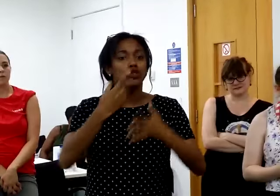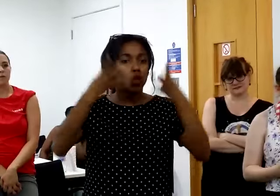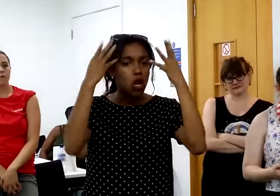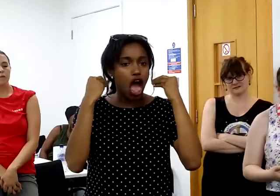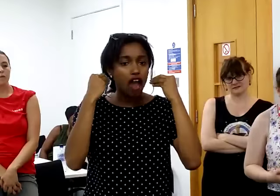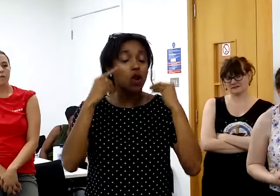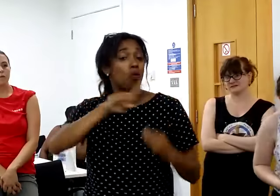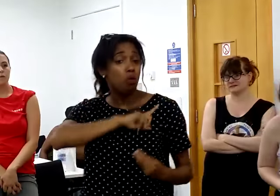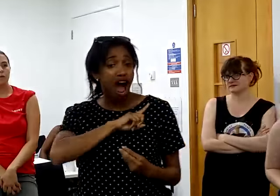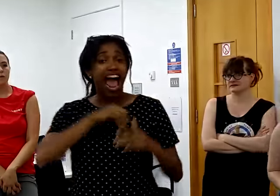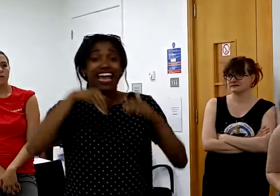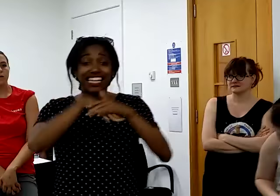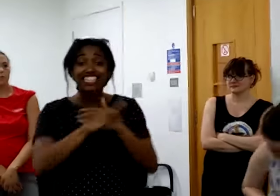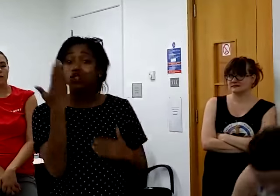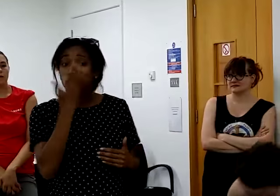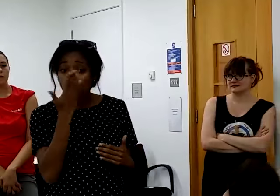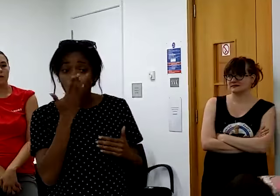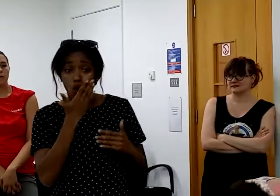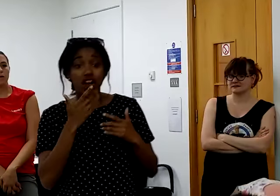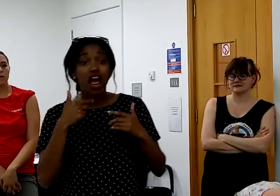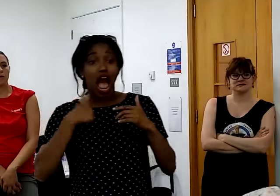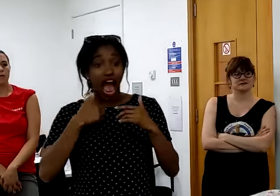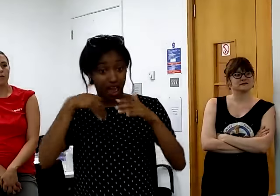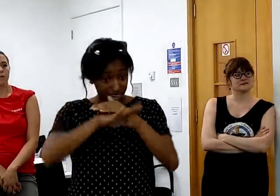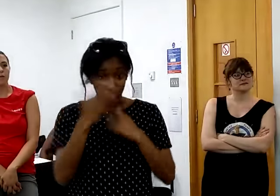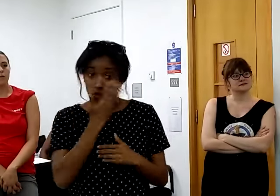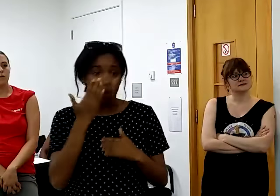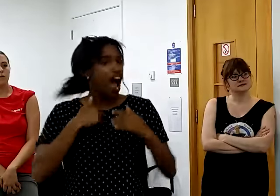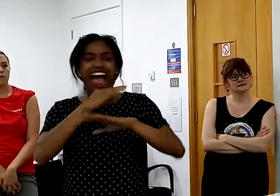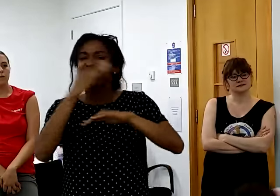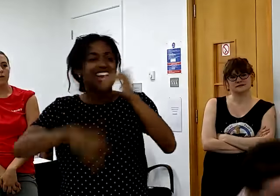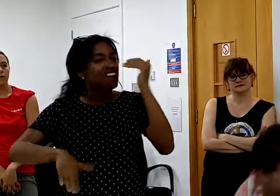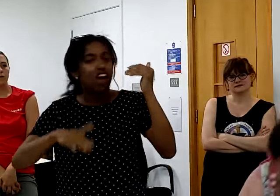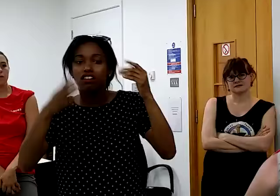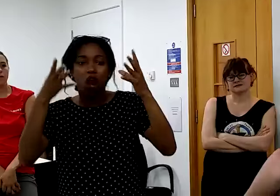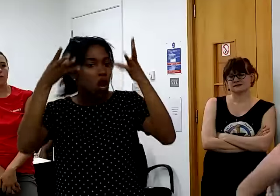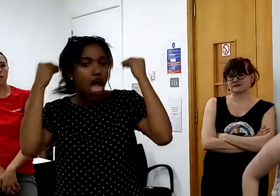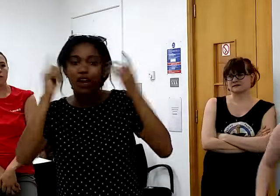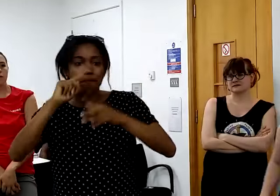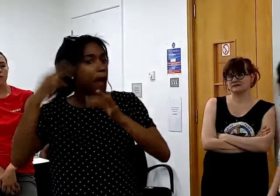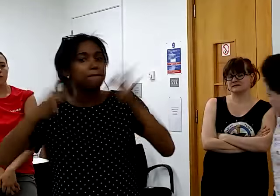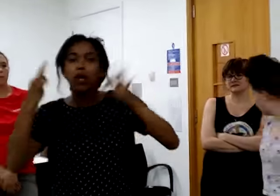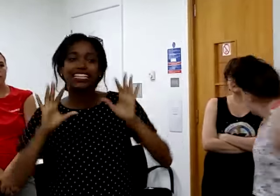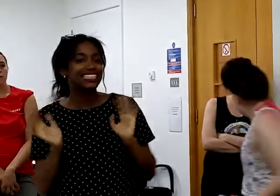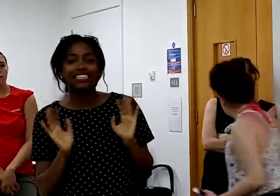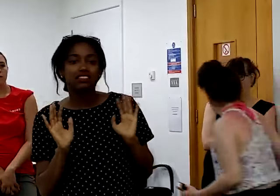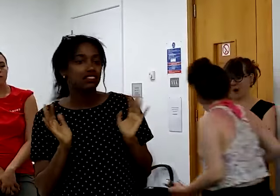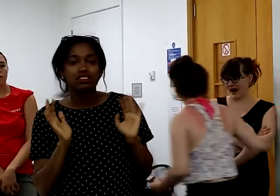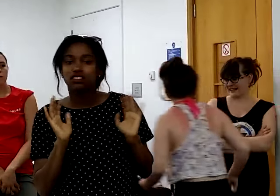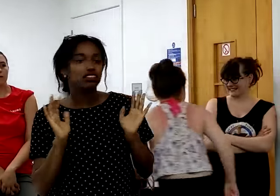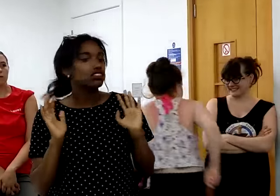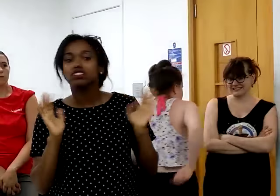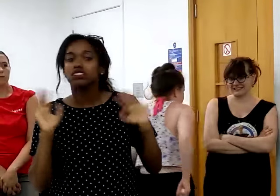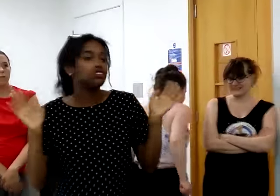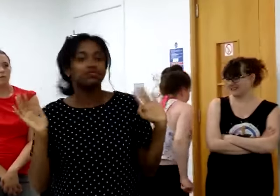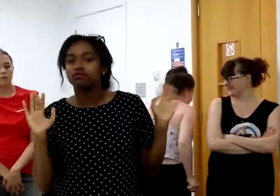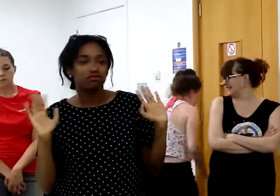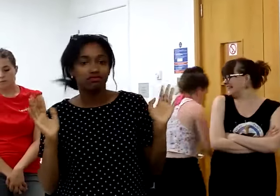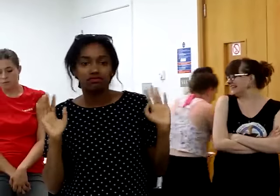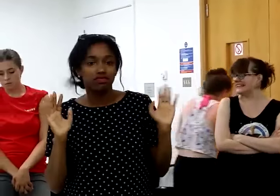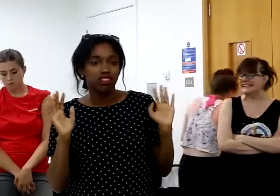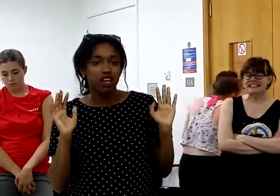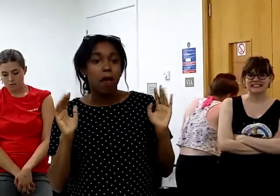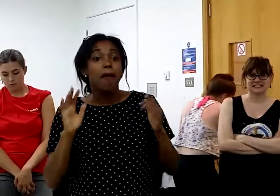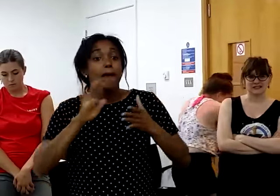Europe in regards to the UK. We're here to learn, You know, when I was at school, I had no access